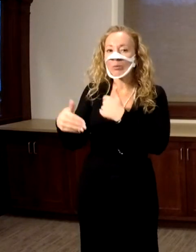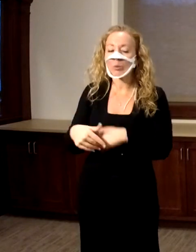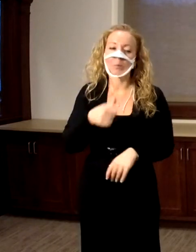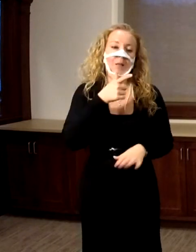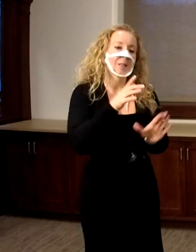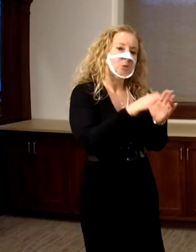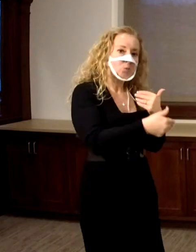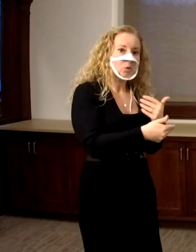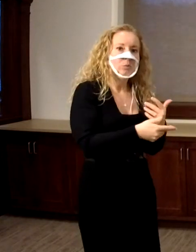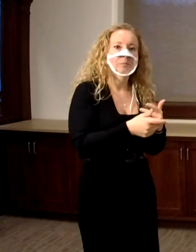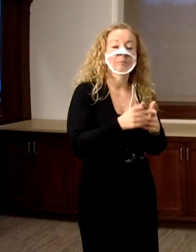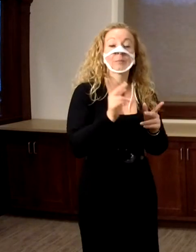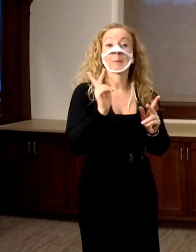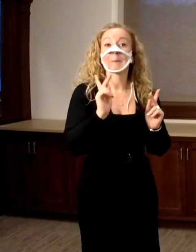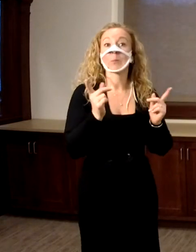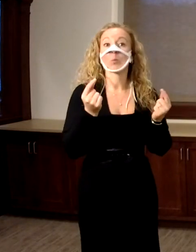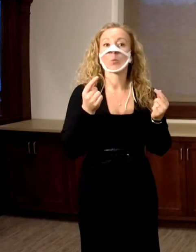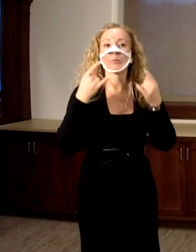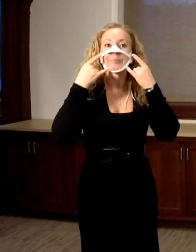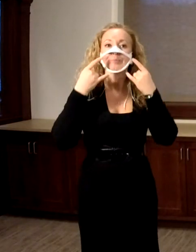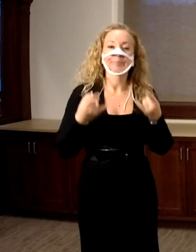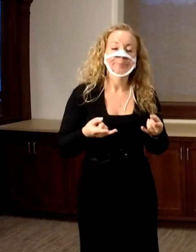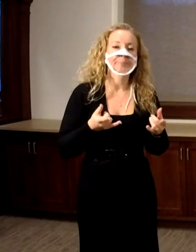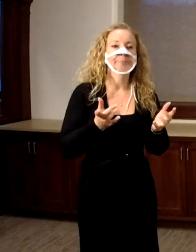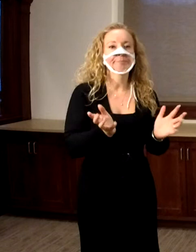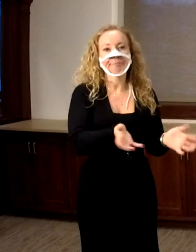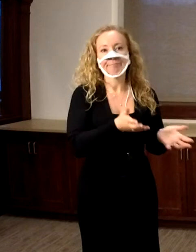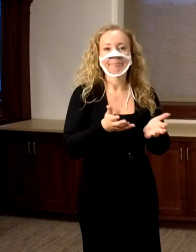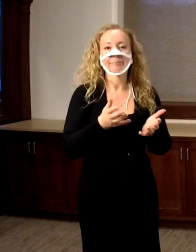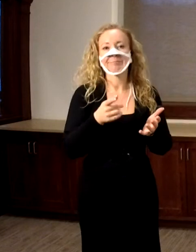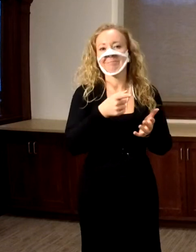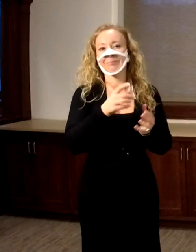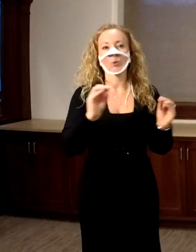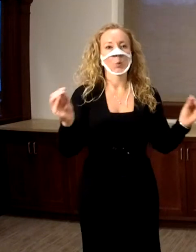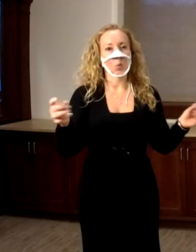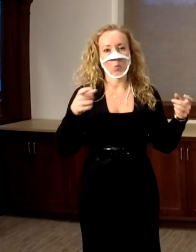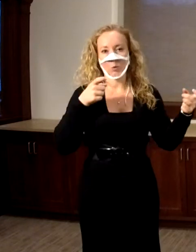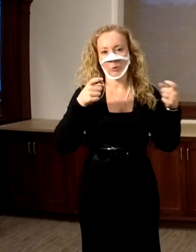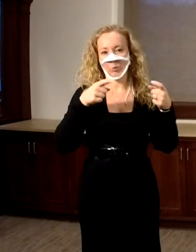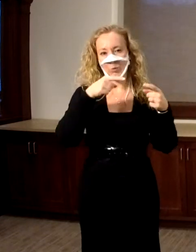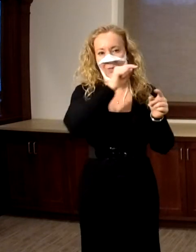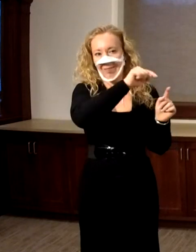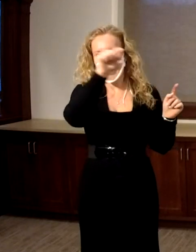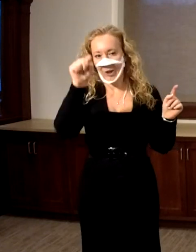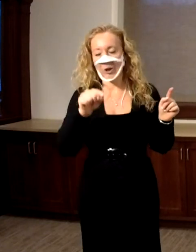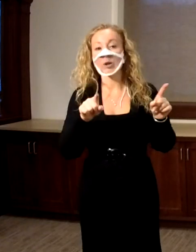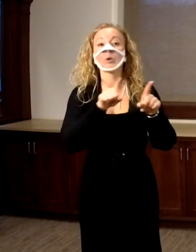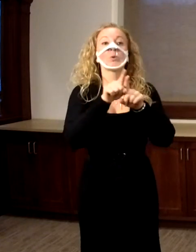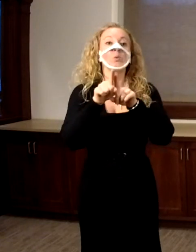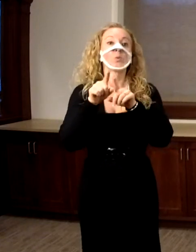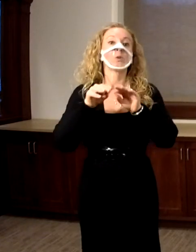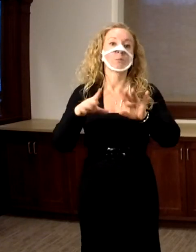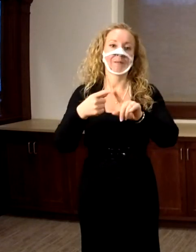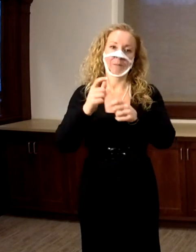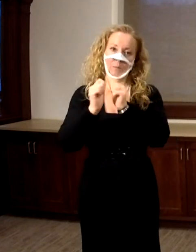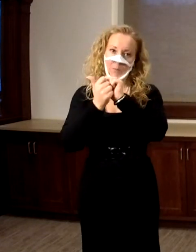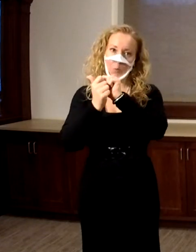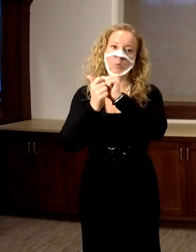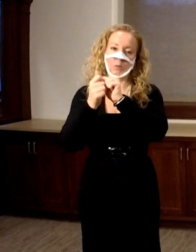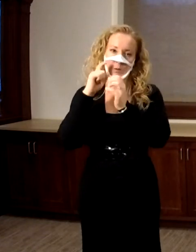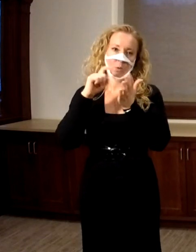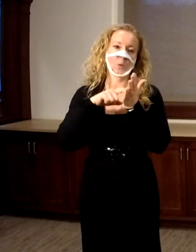rooms, again, where there's less control, and related to sports activities.